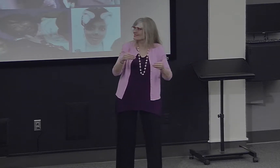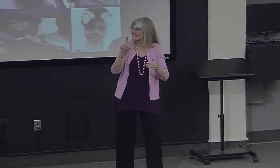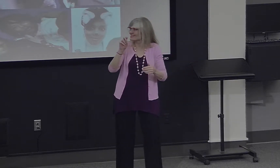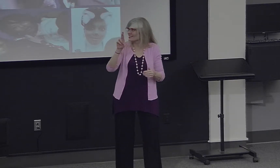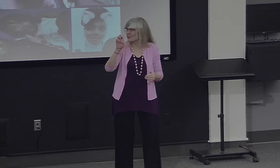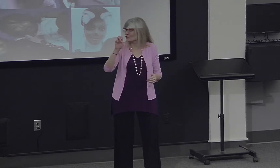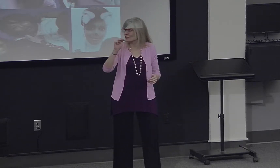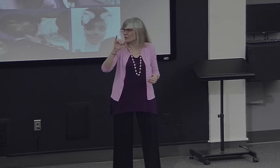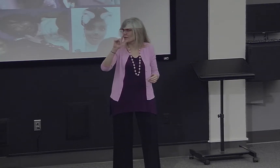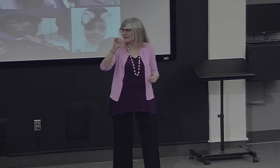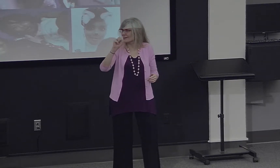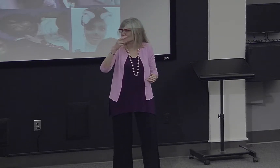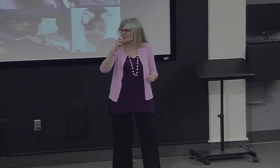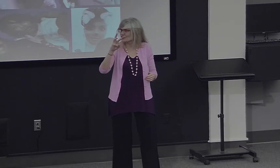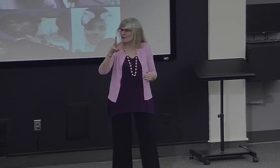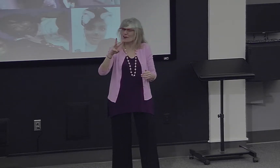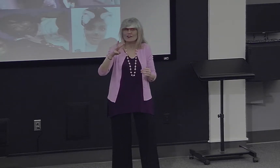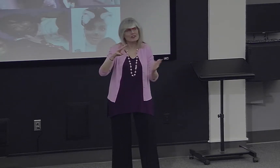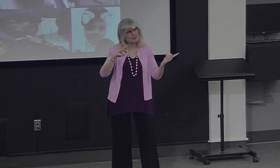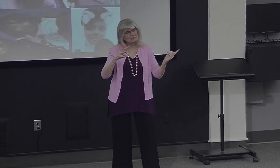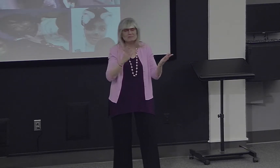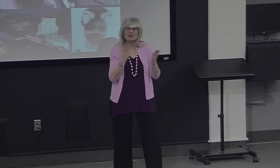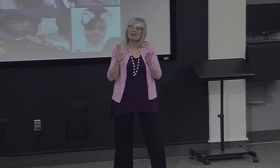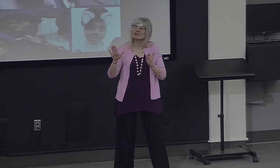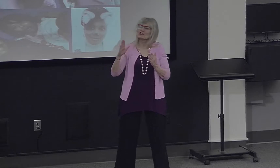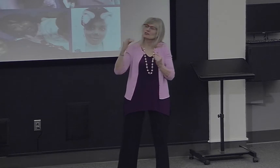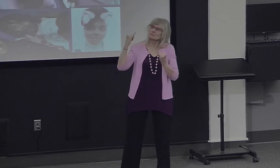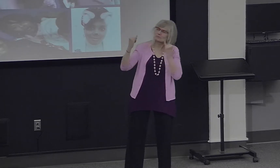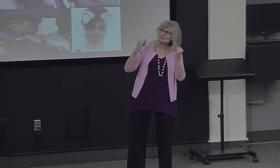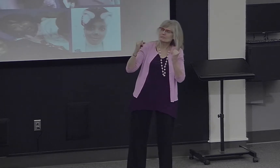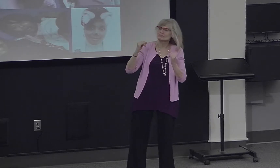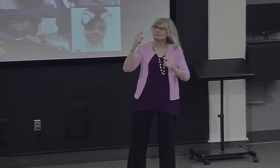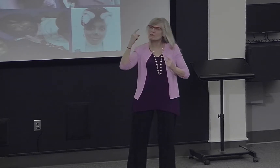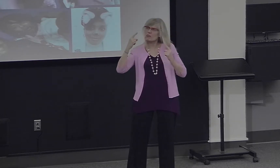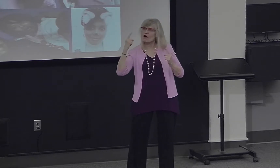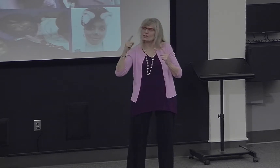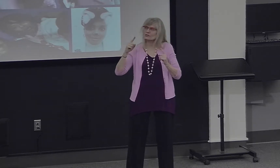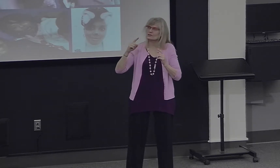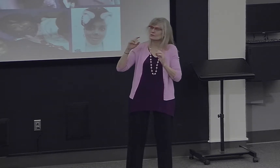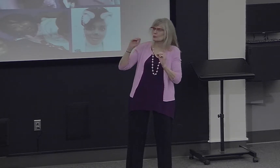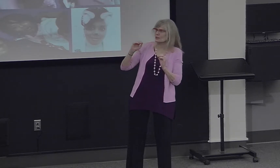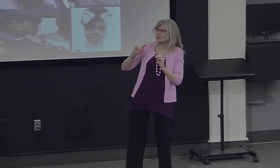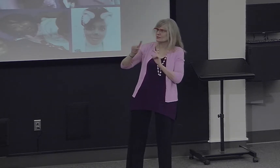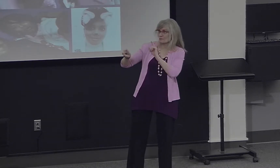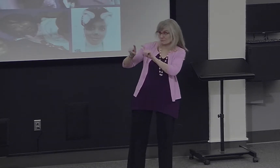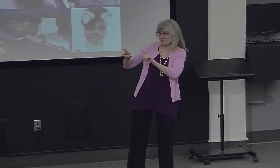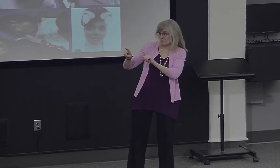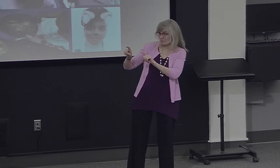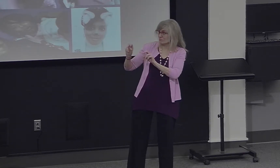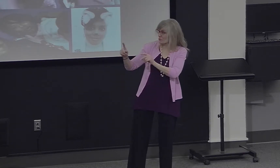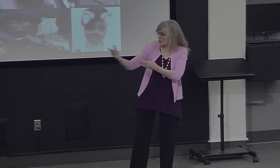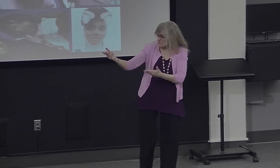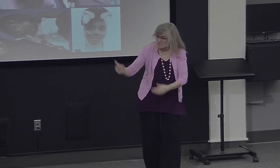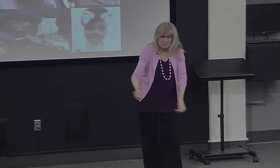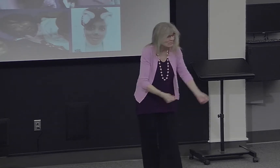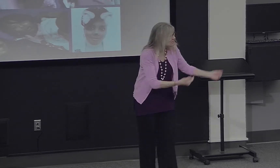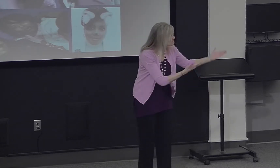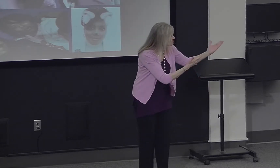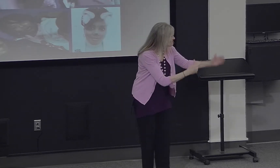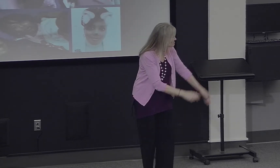appreciated. I would like to now introduce Dr. Emily Shaw as respondent to offer her thoughts and